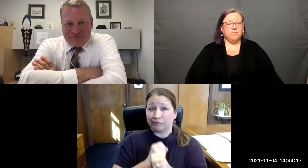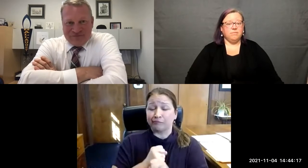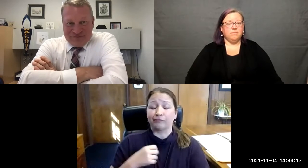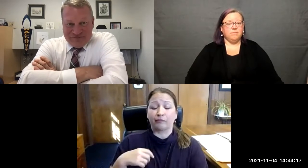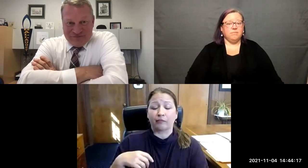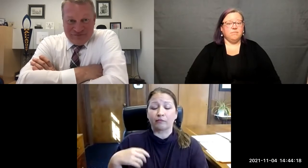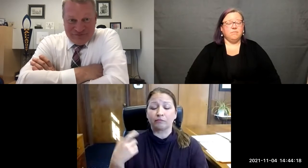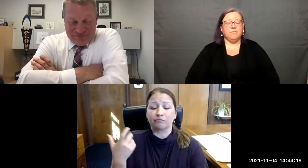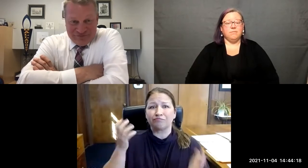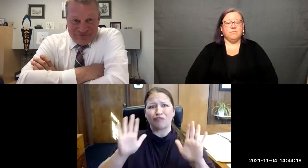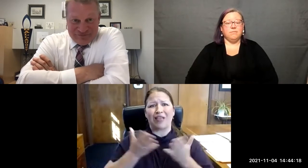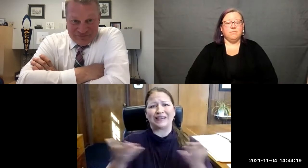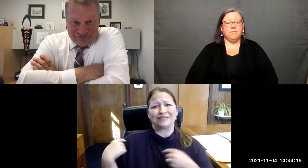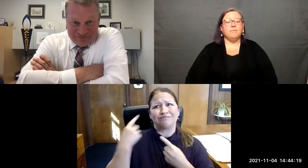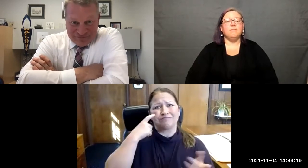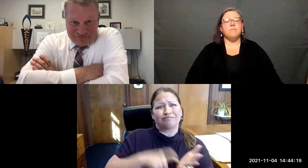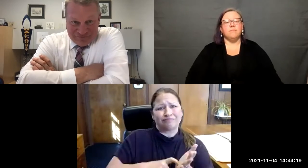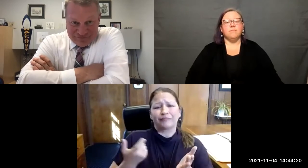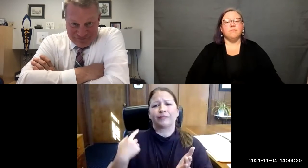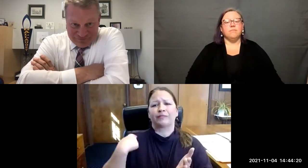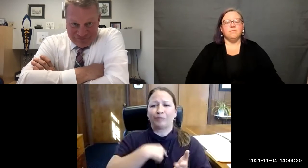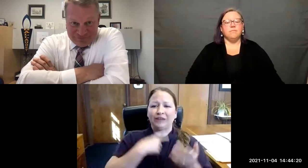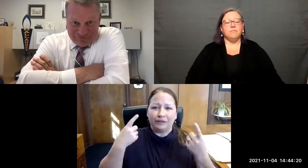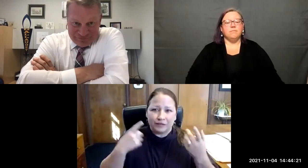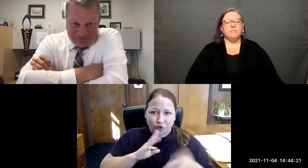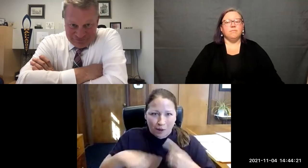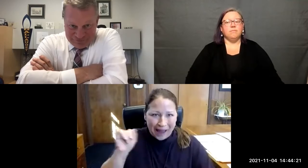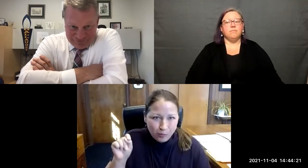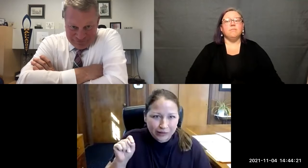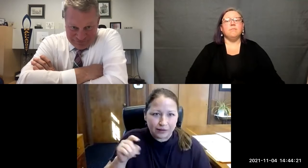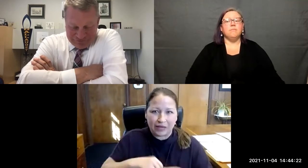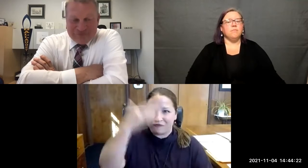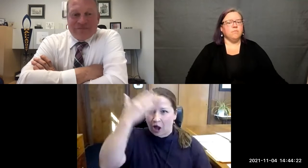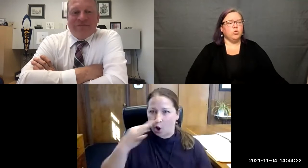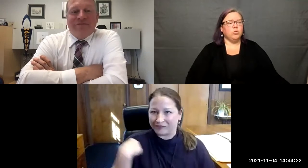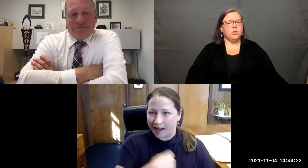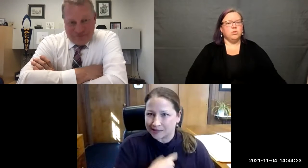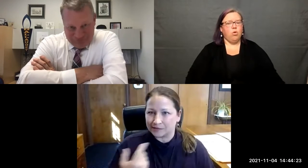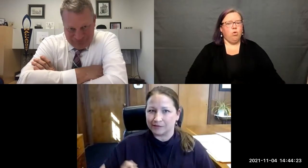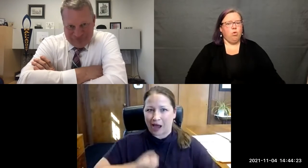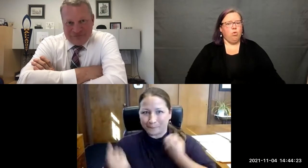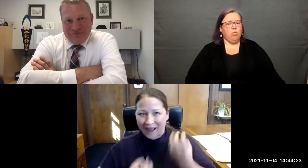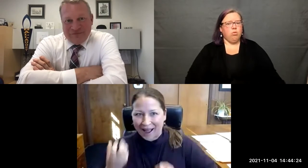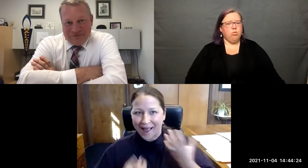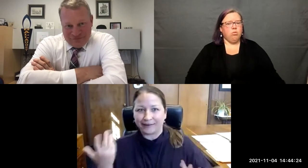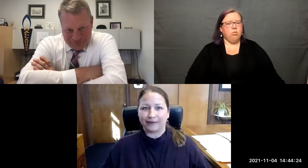at the table in our group. To summarize our conversation, some of the great things we're already seeing is that we're talking about it. It's in front of us.